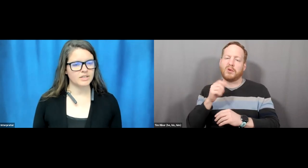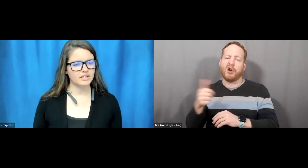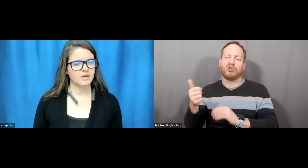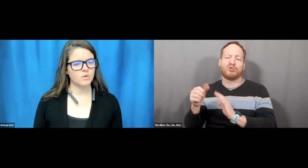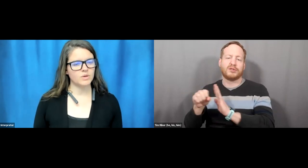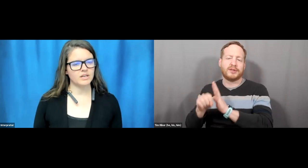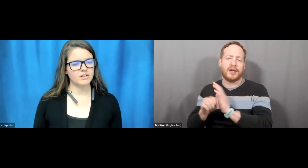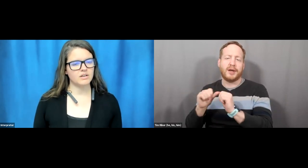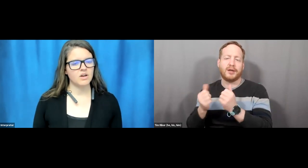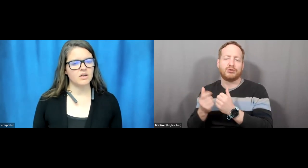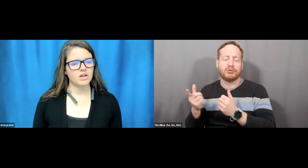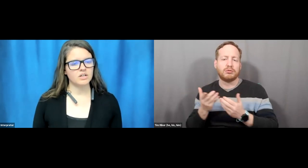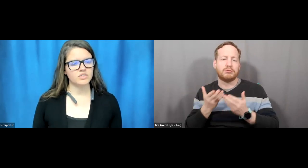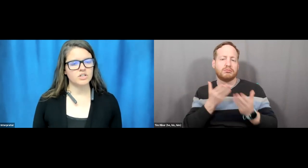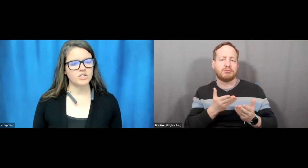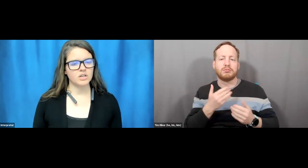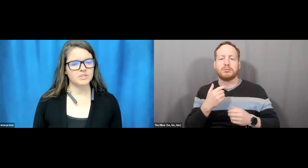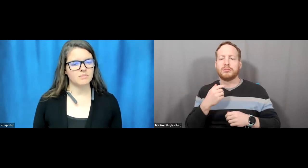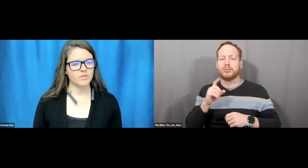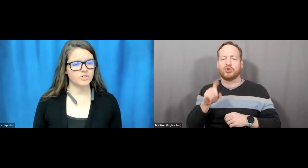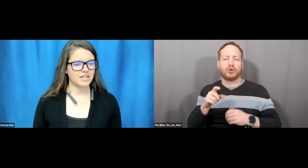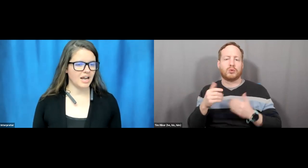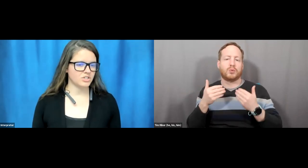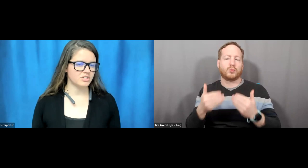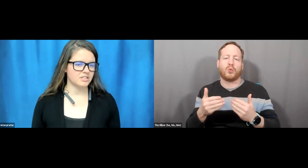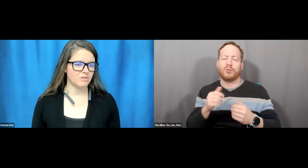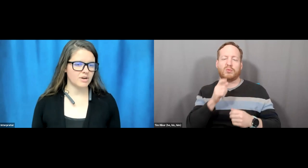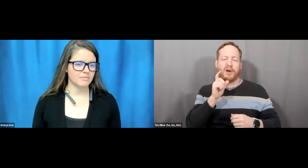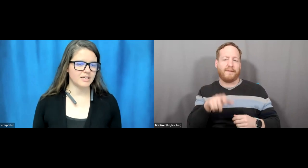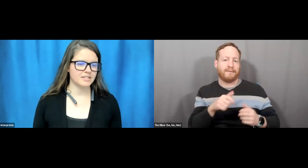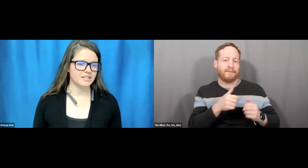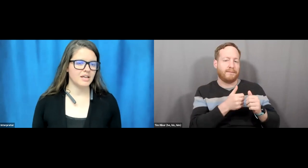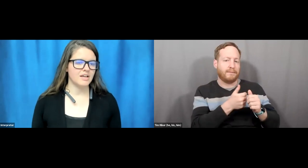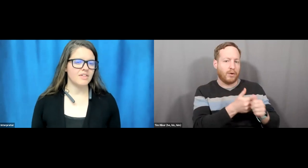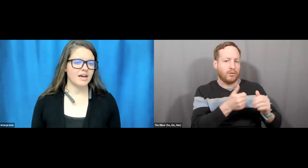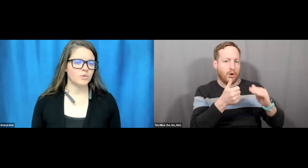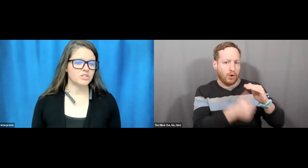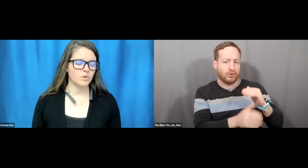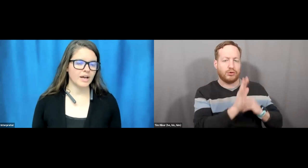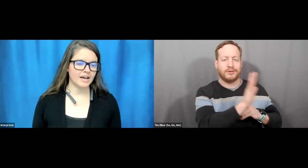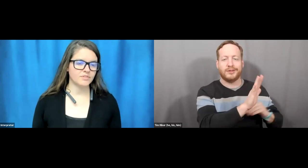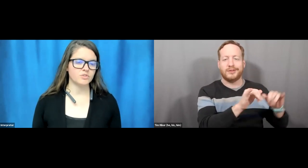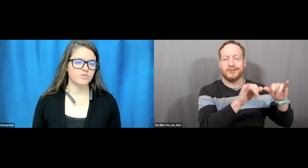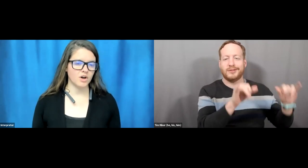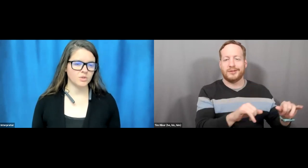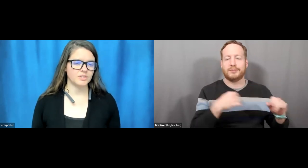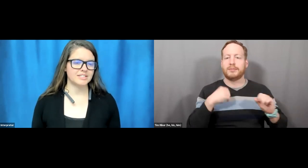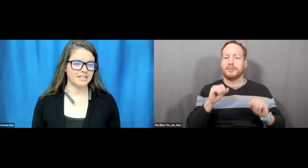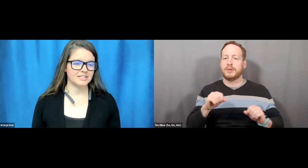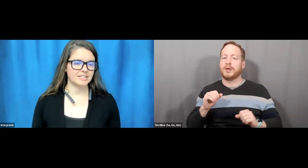working, we started talking with some other state agencies that recommended that we don't have to follow the state